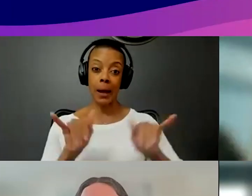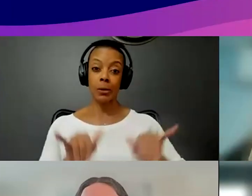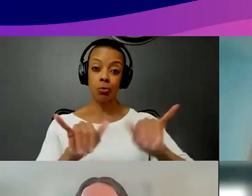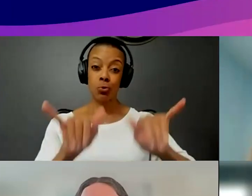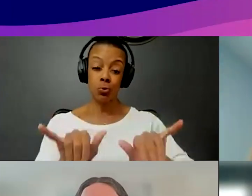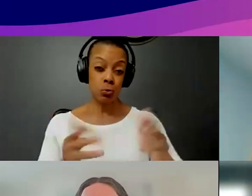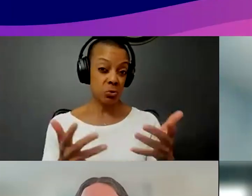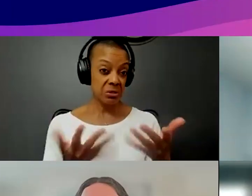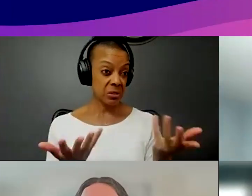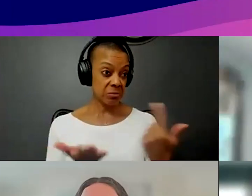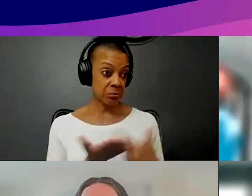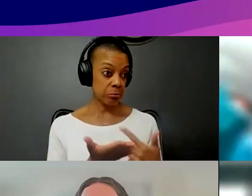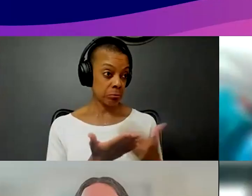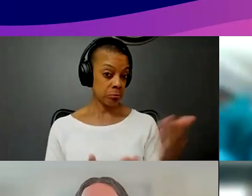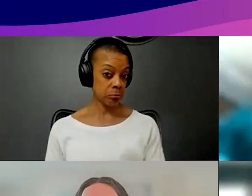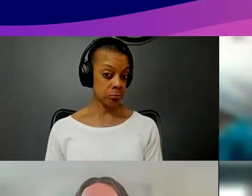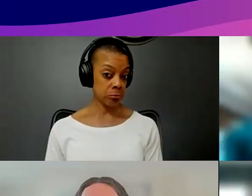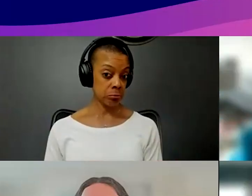about?